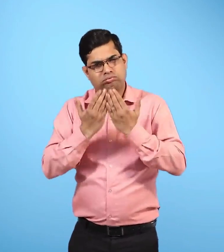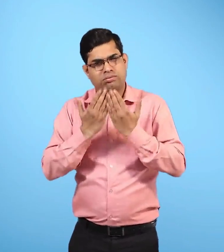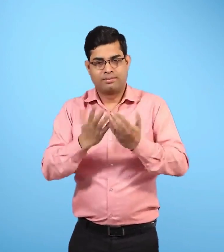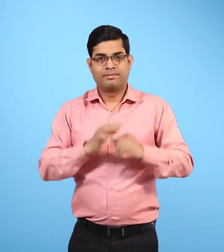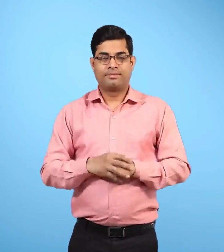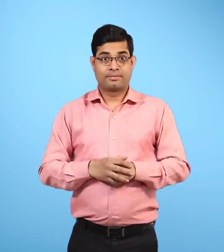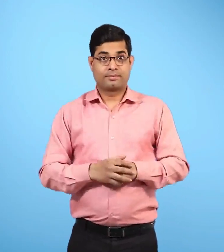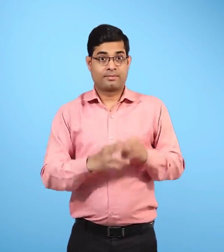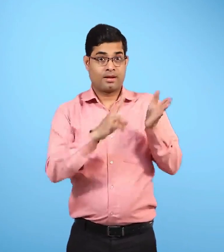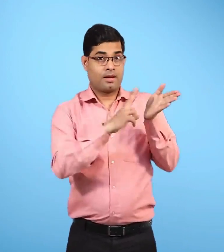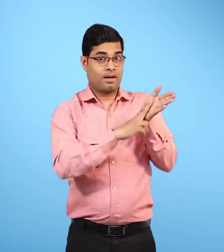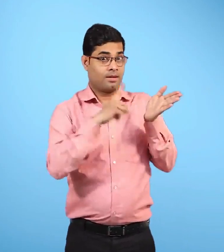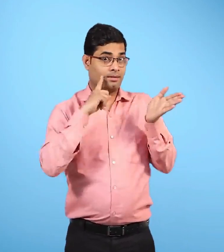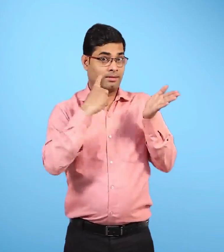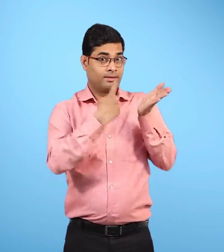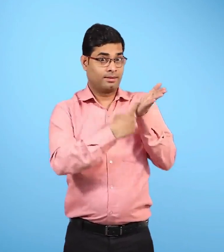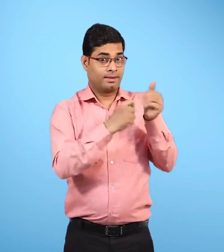studious. Nirav,